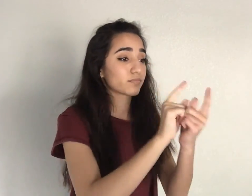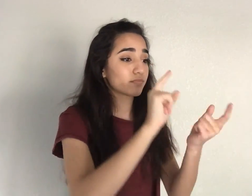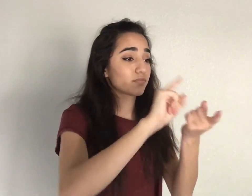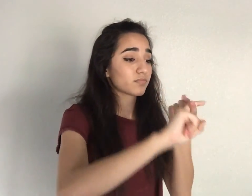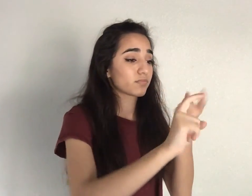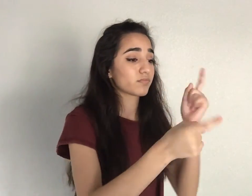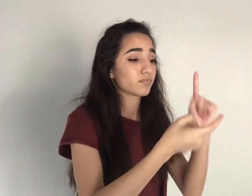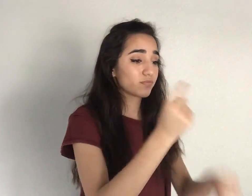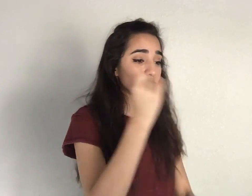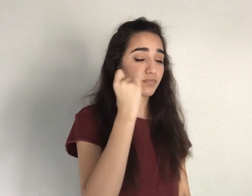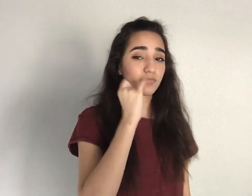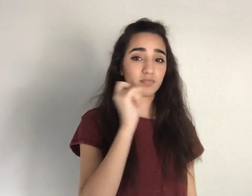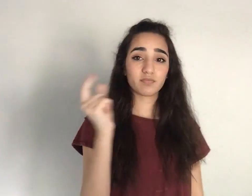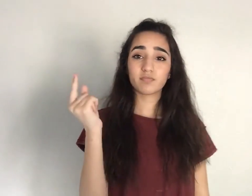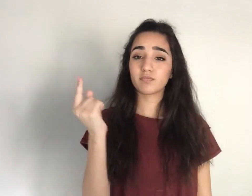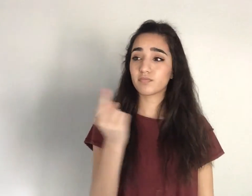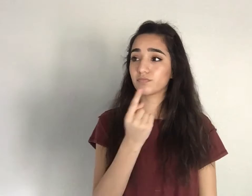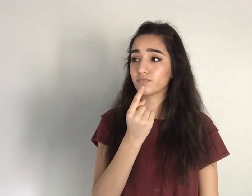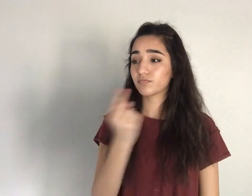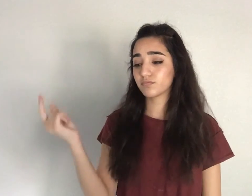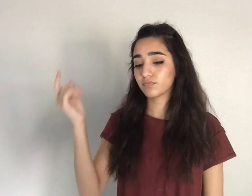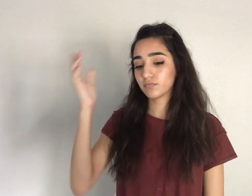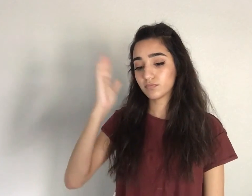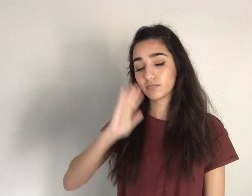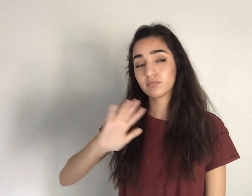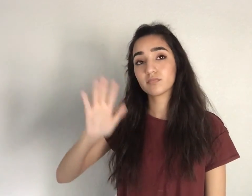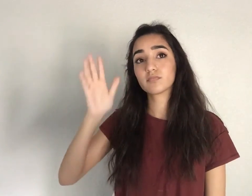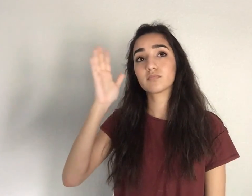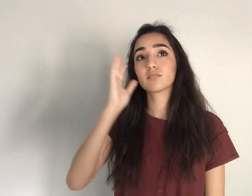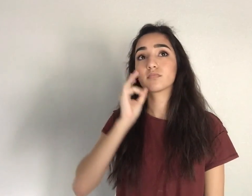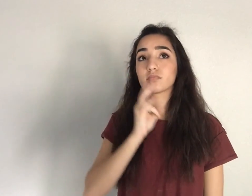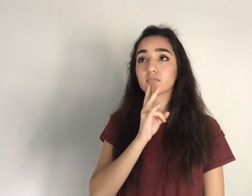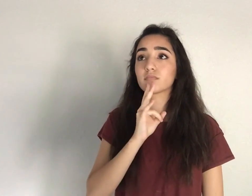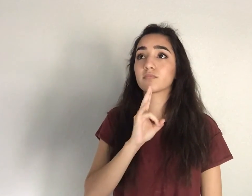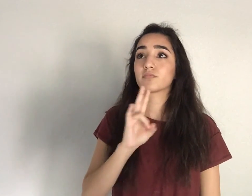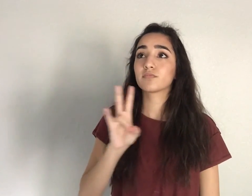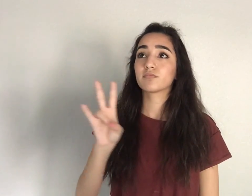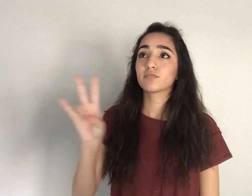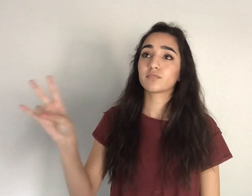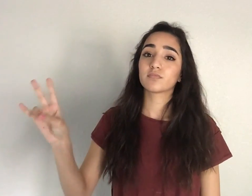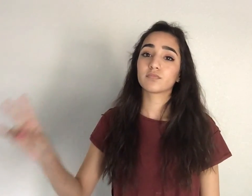Some friends or you'll be lonely. Once I was 7 years old.